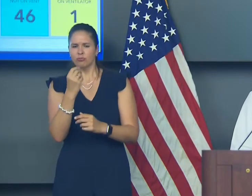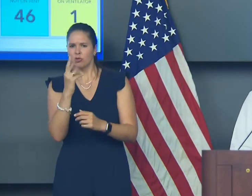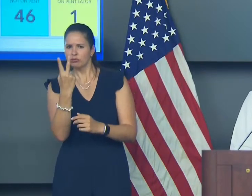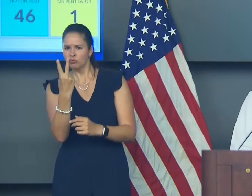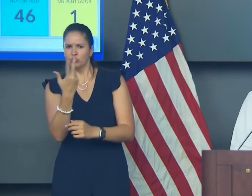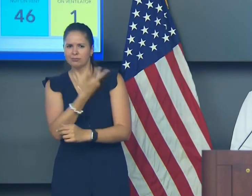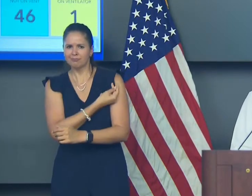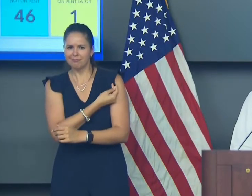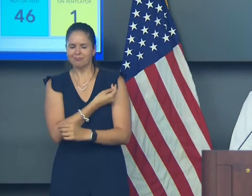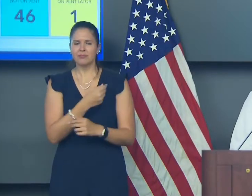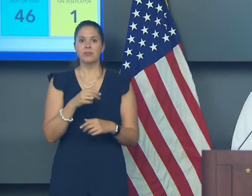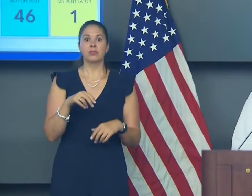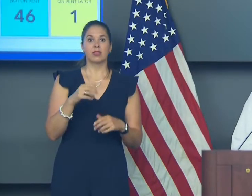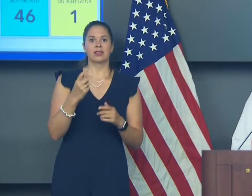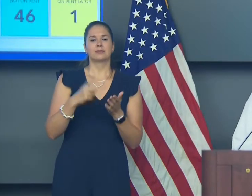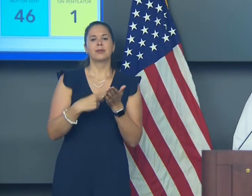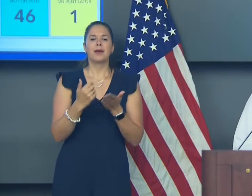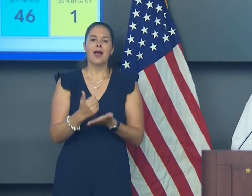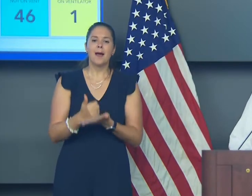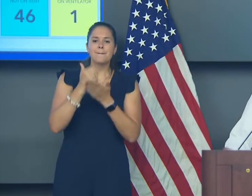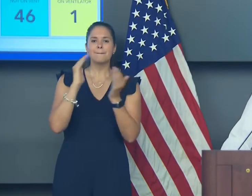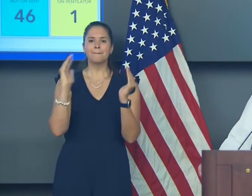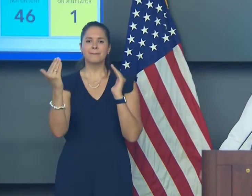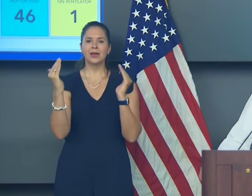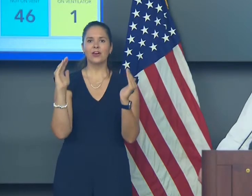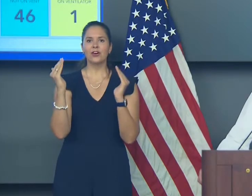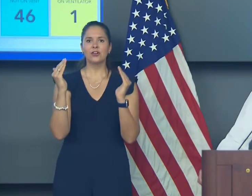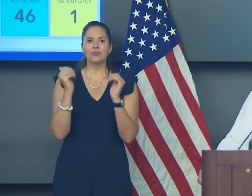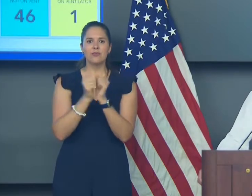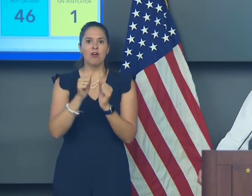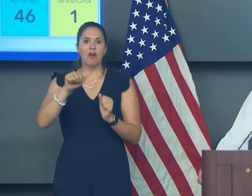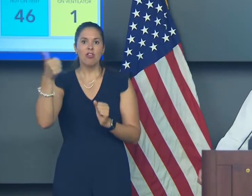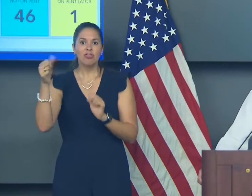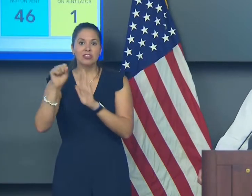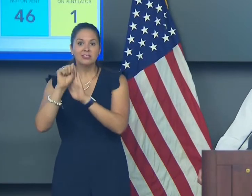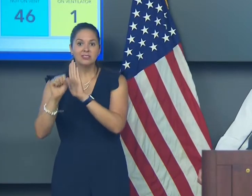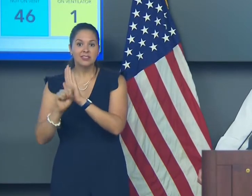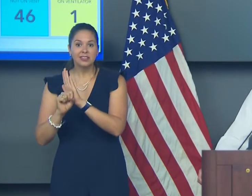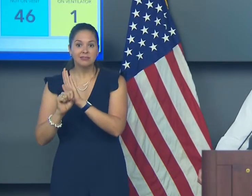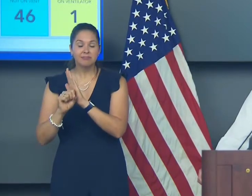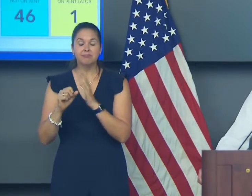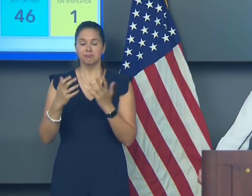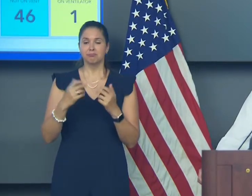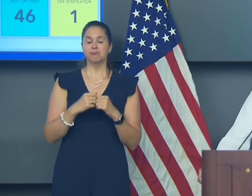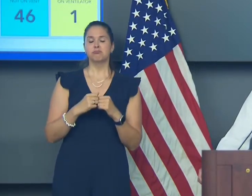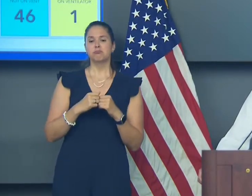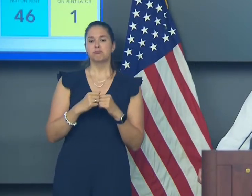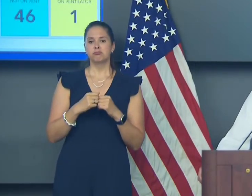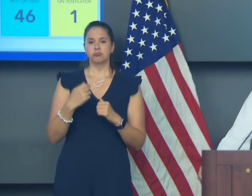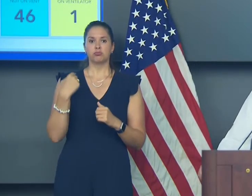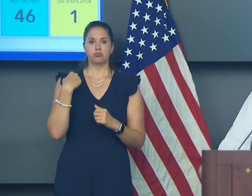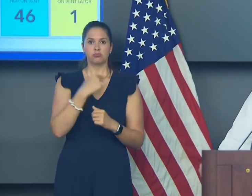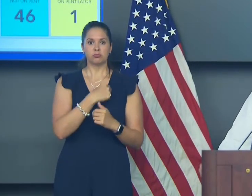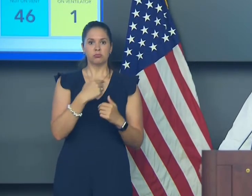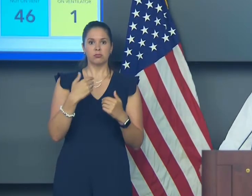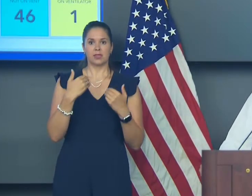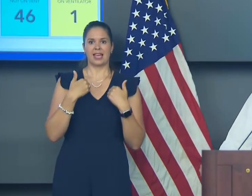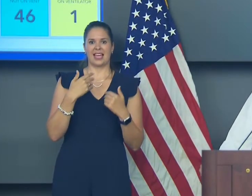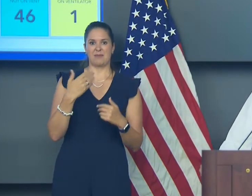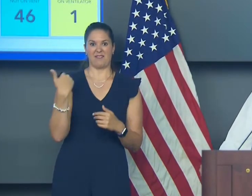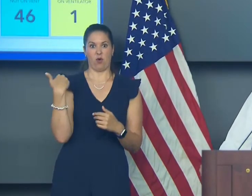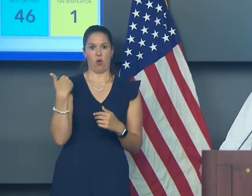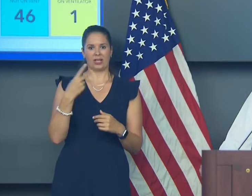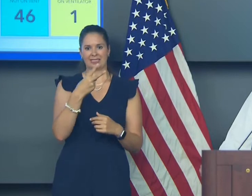You know, and sometimes it's helpful to compare ourselves or contrast ourselves with other states. We did have the second